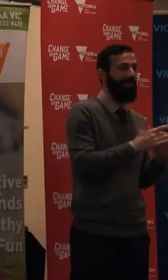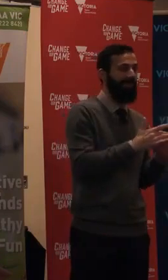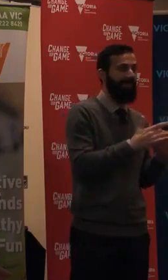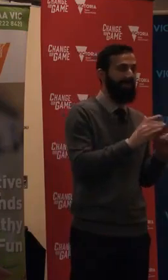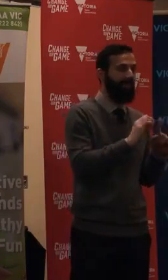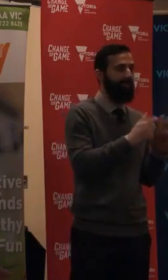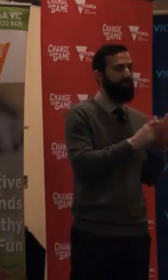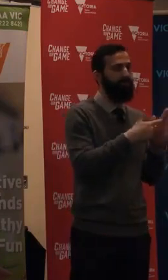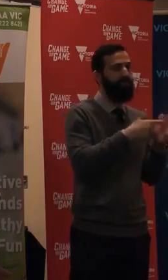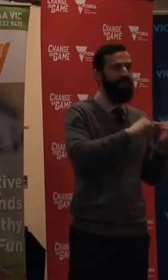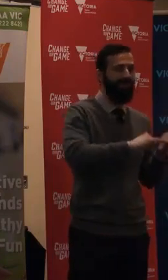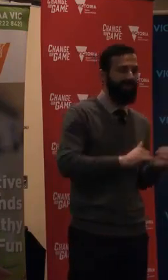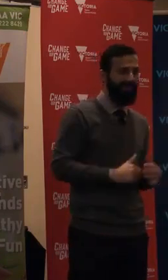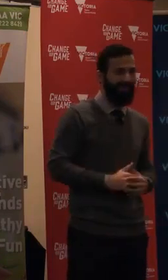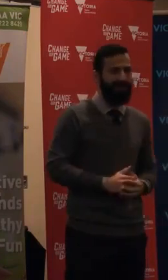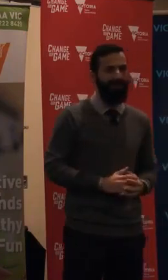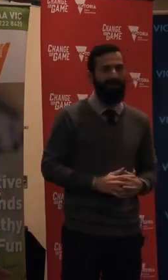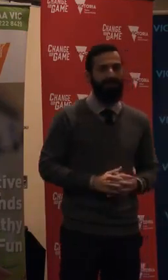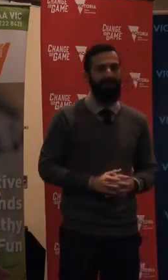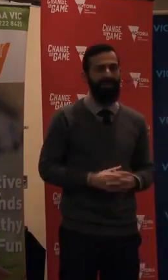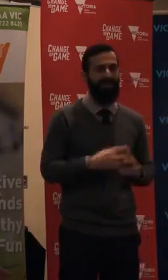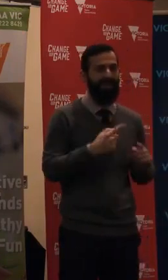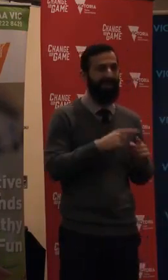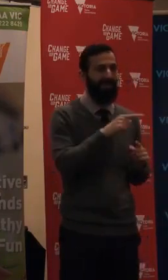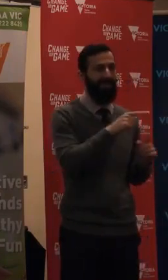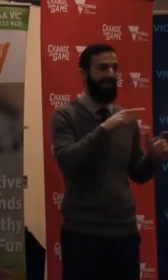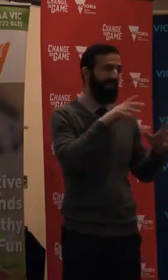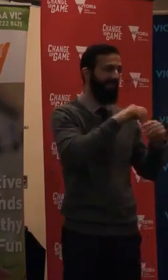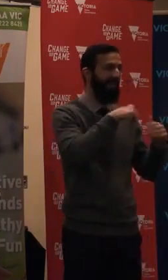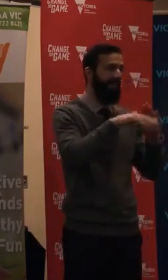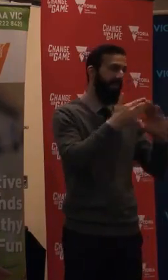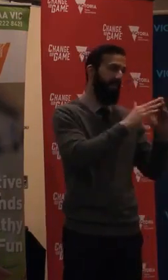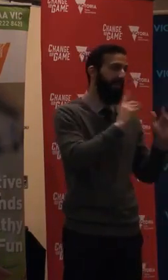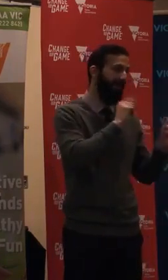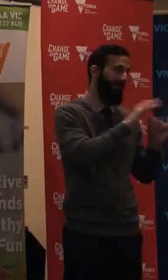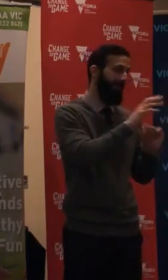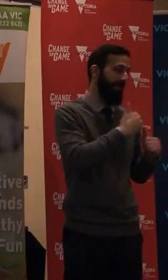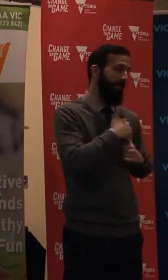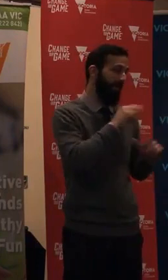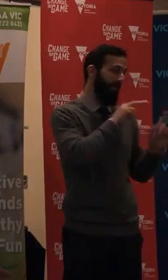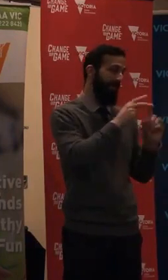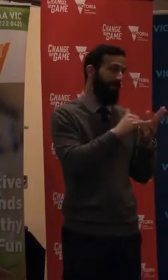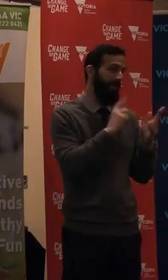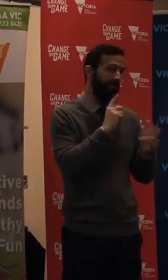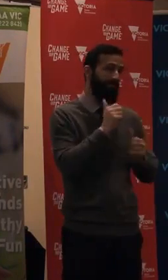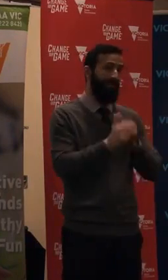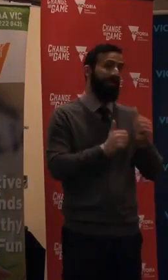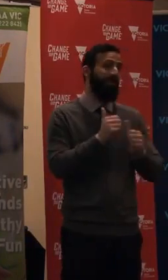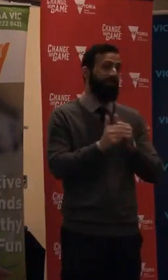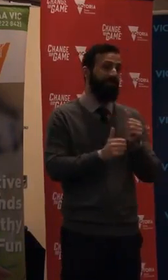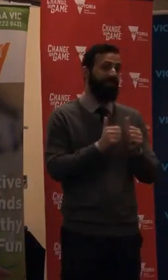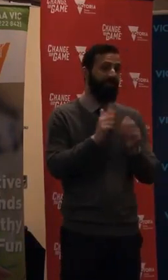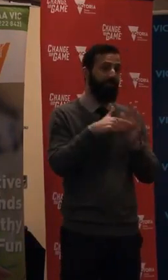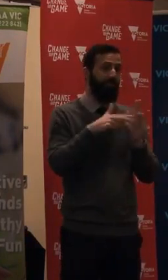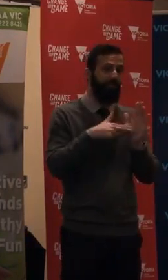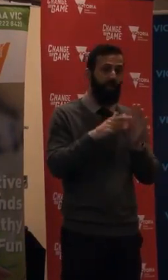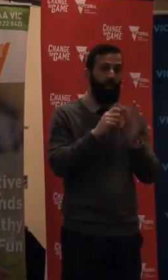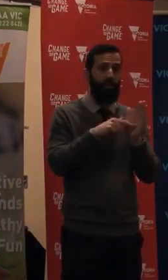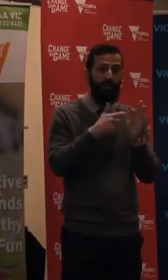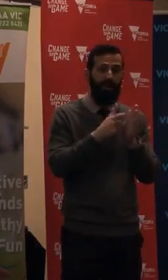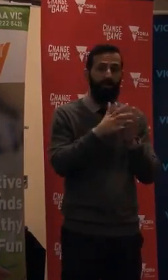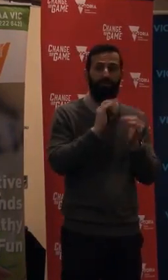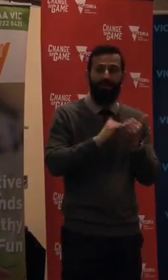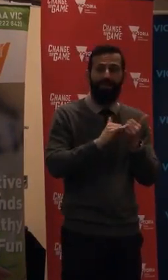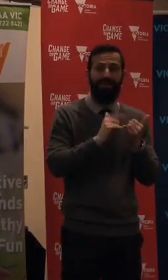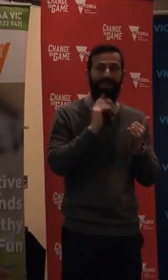web-based products and them being out in the community is just fantastic from my point of view. So congratulations to John, to Peter, to Chris,